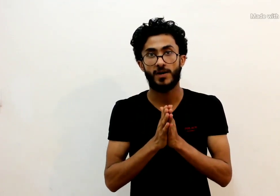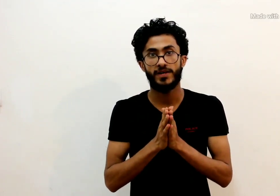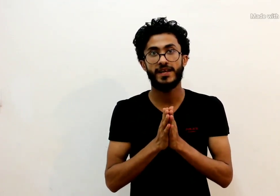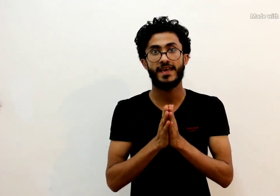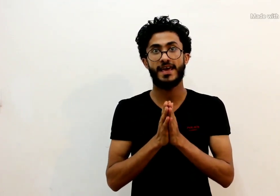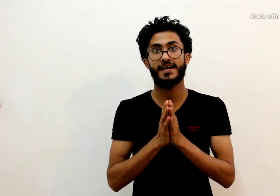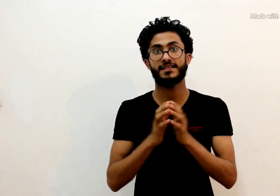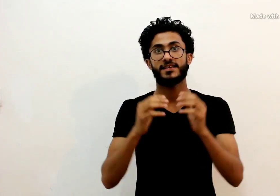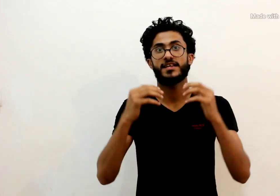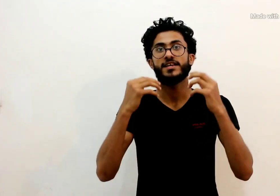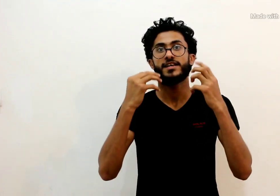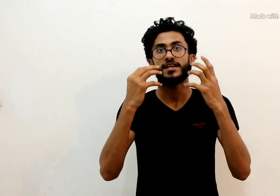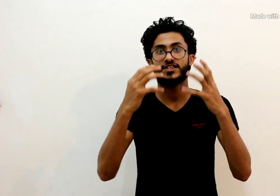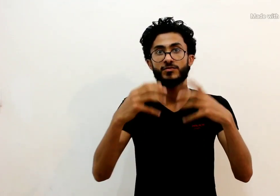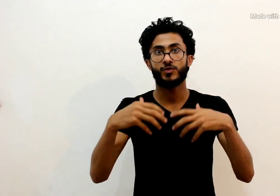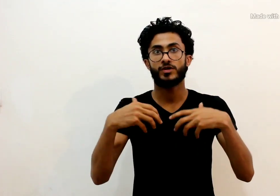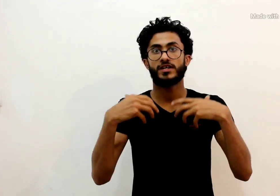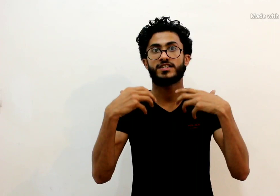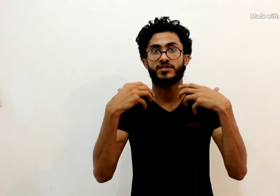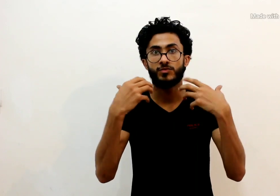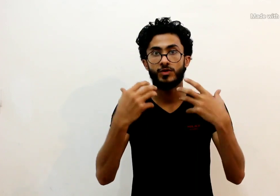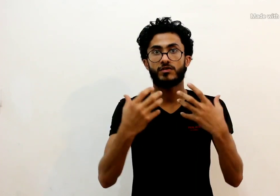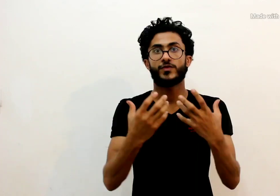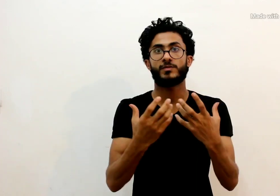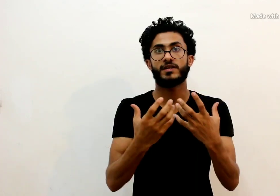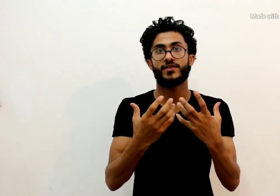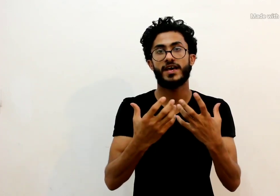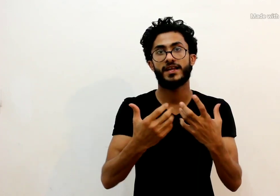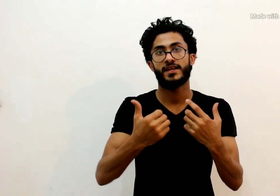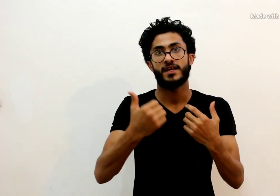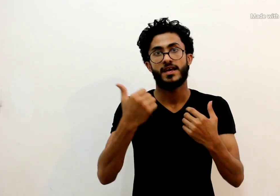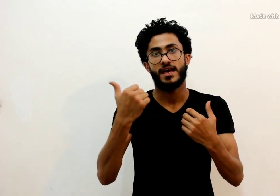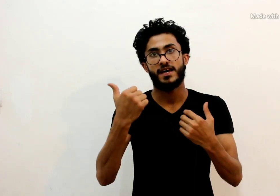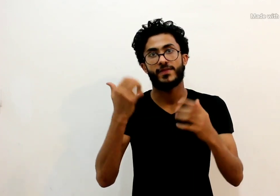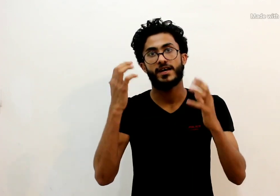common and it's more formal than